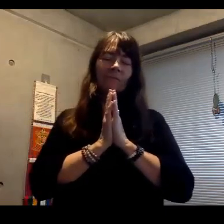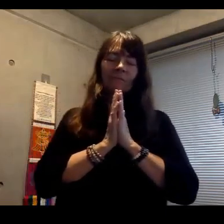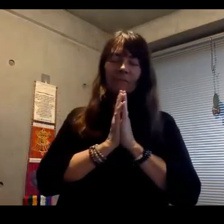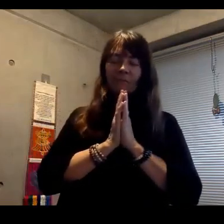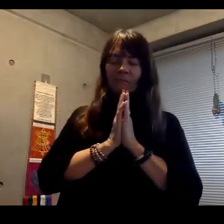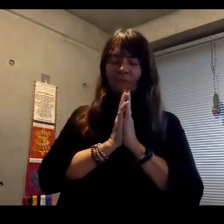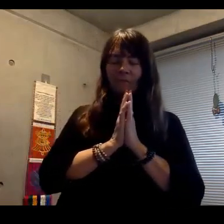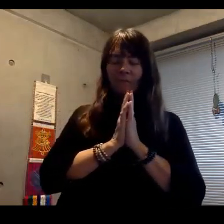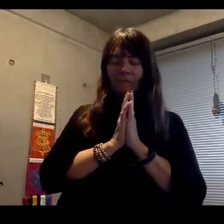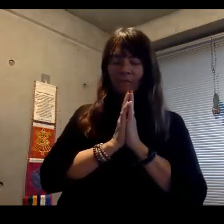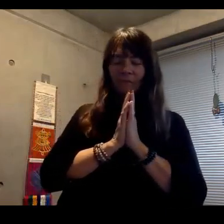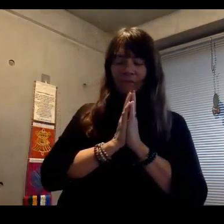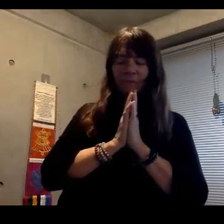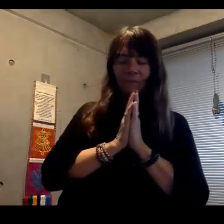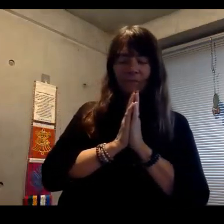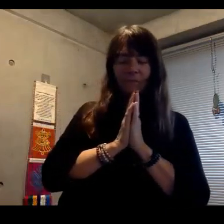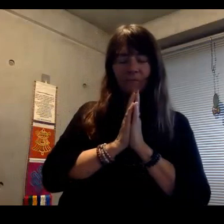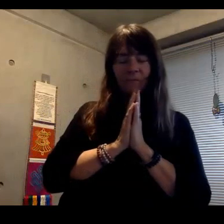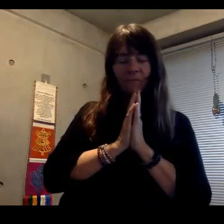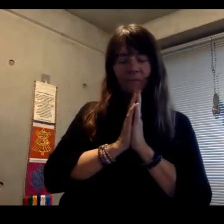earlier comments I made in my earlier